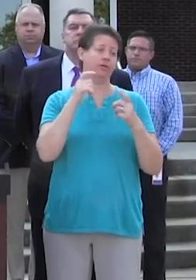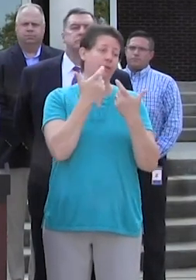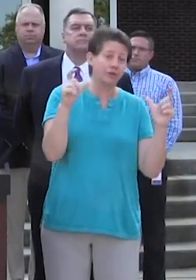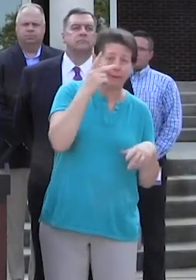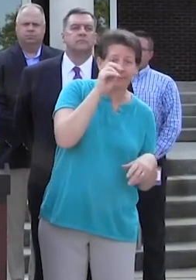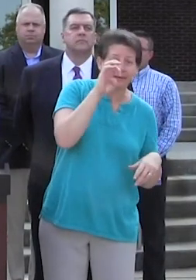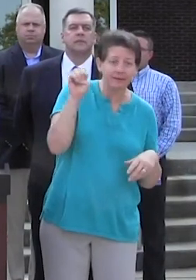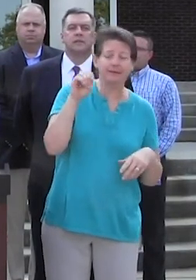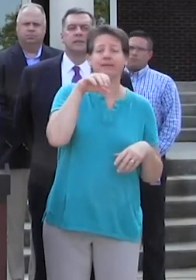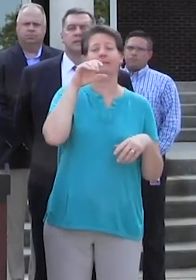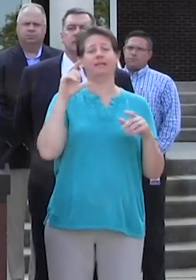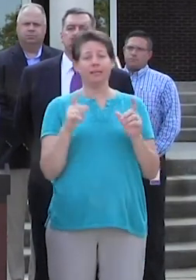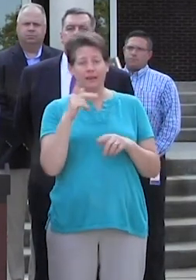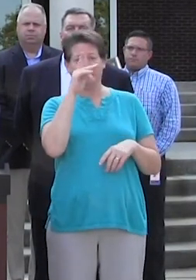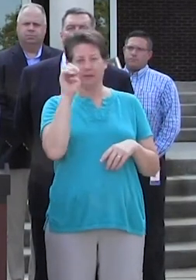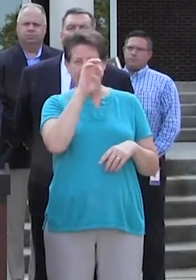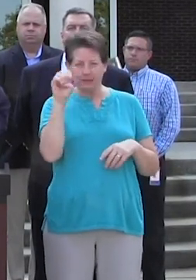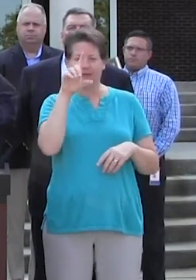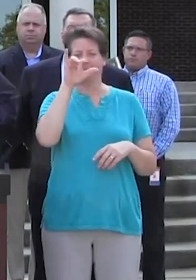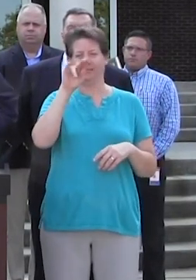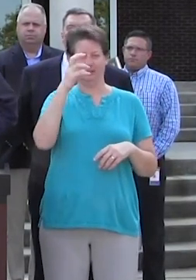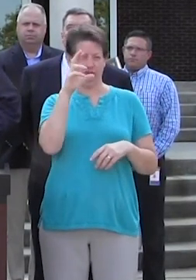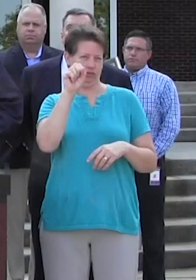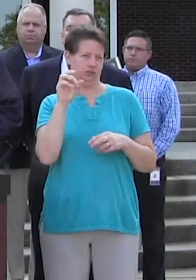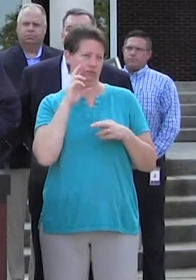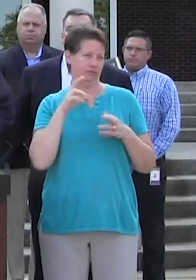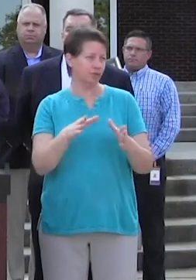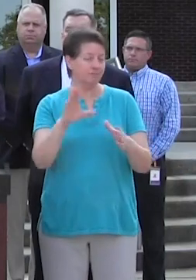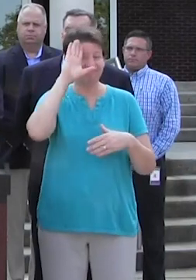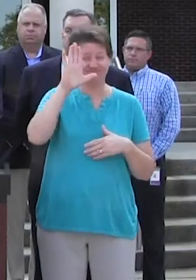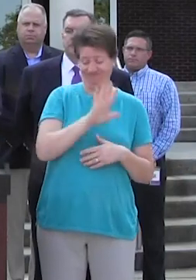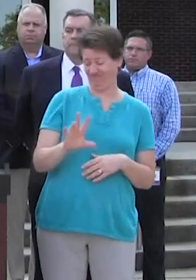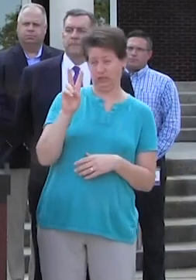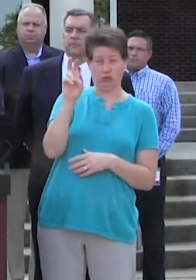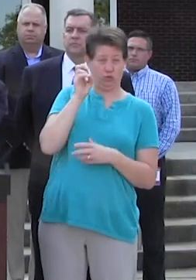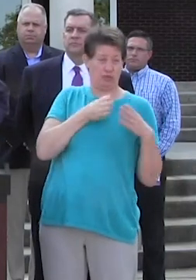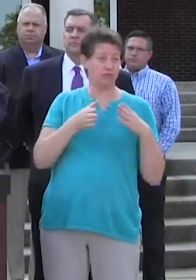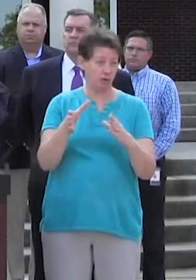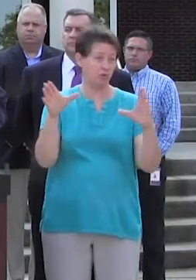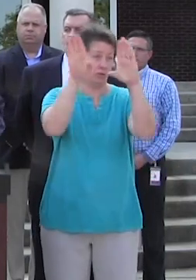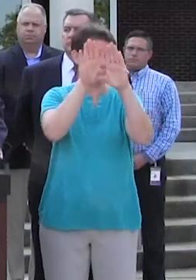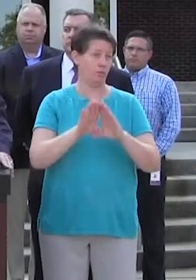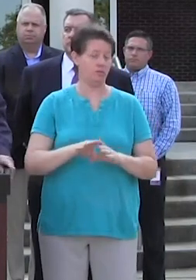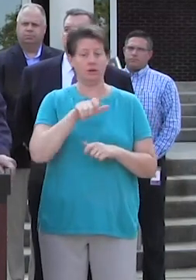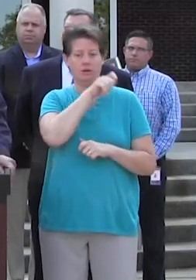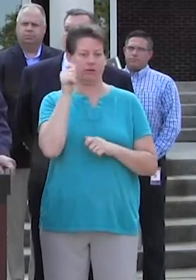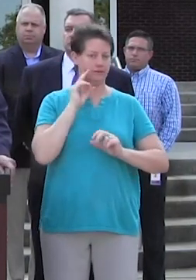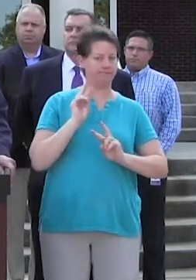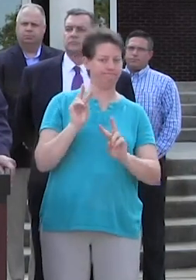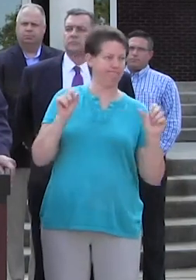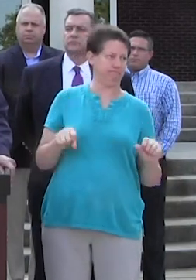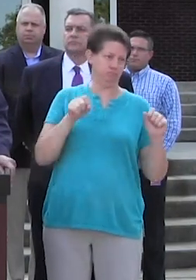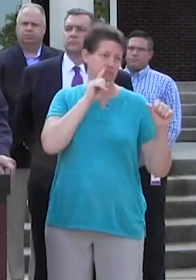PD, and the Lynch's River. And as you know, we have about 200 roads closed and others susceptible to flooding. So